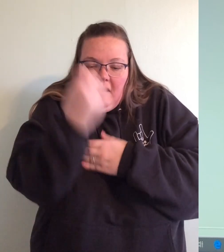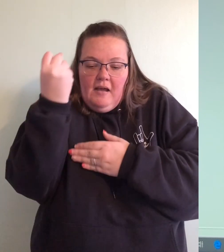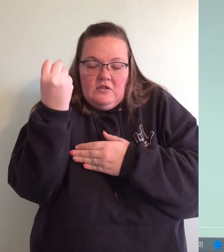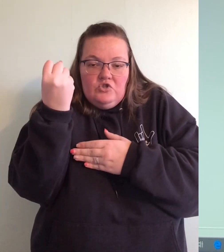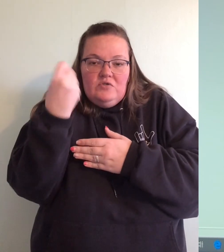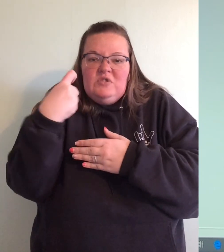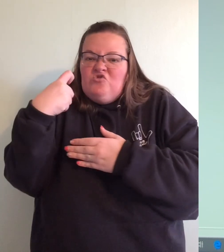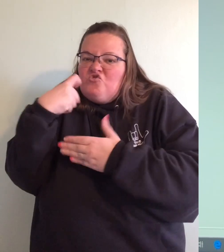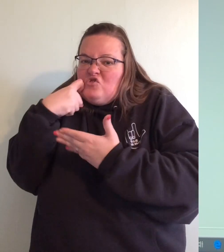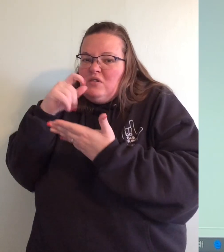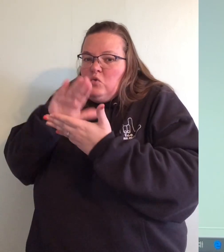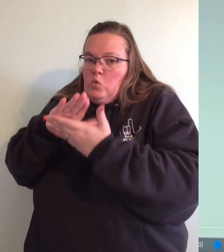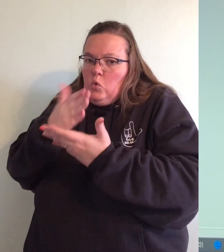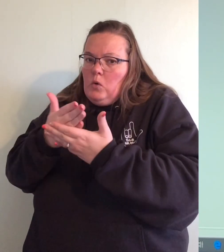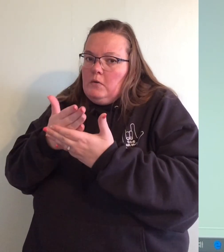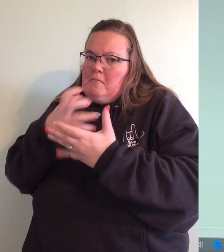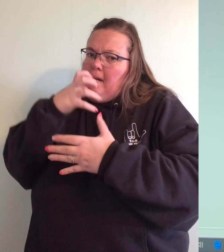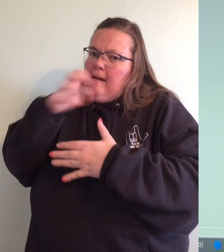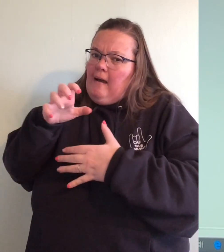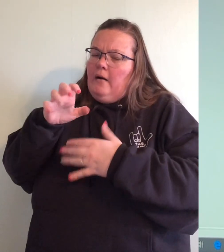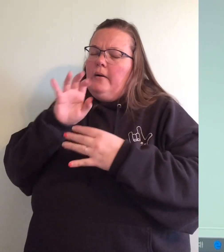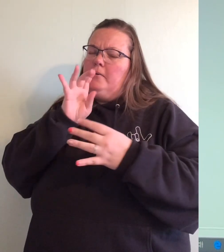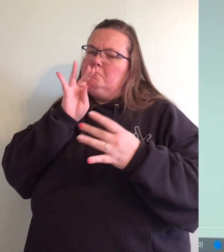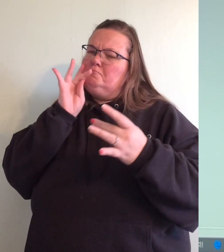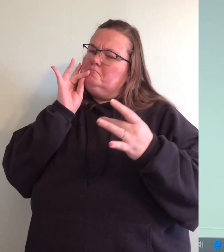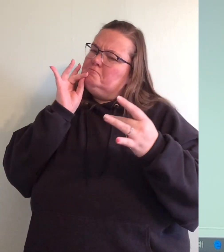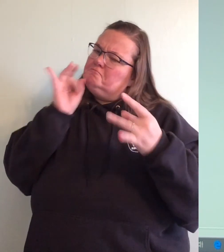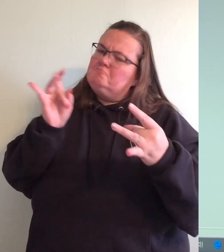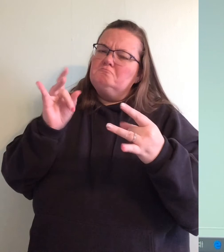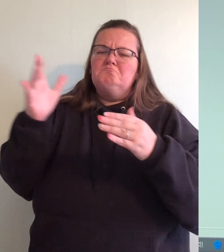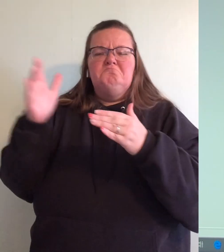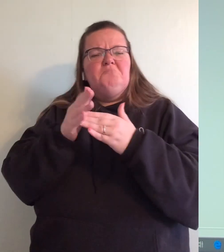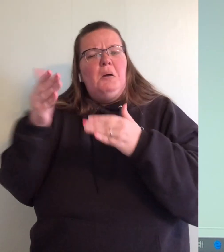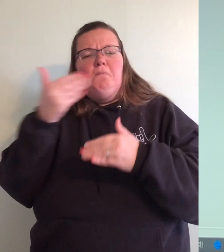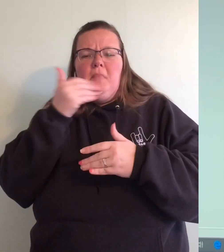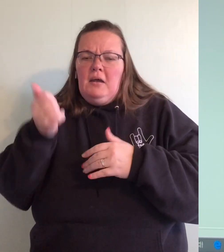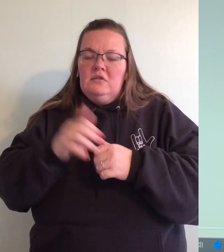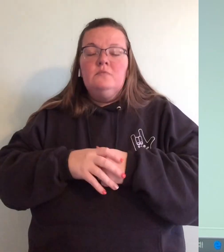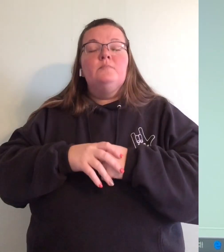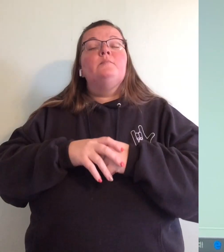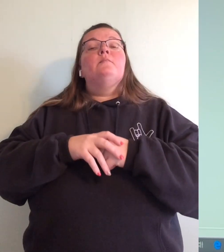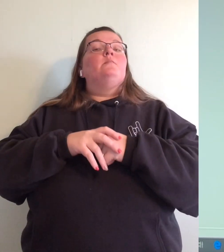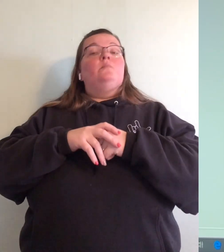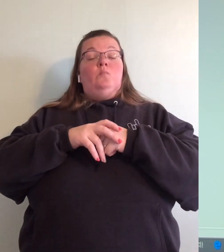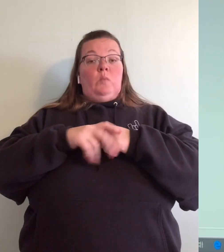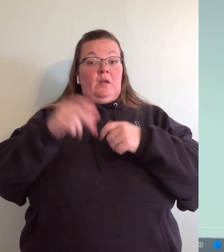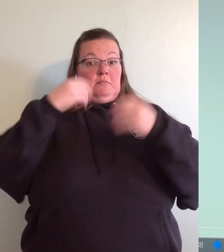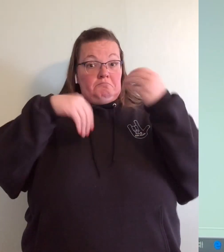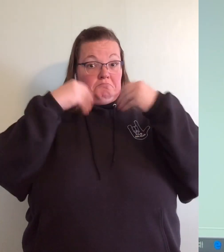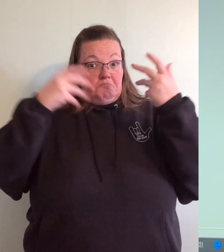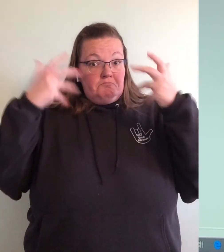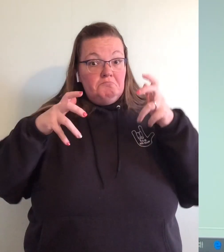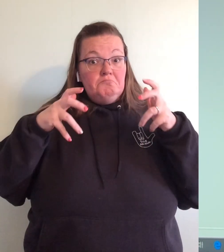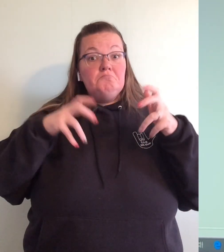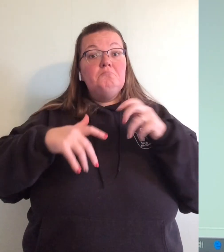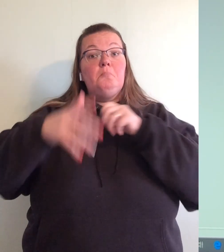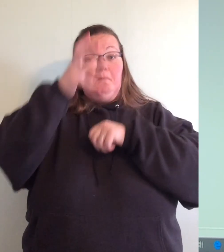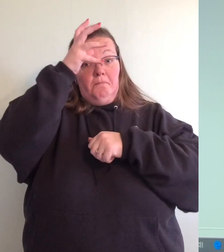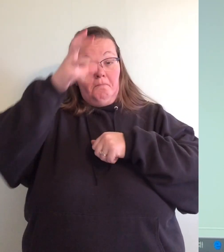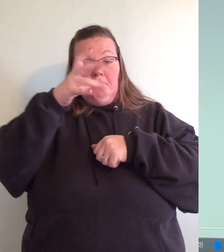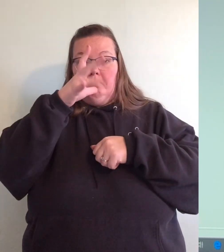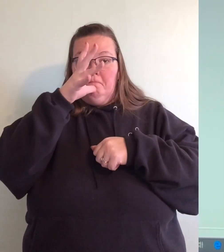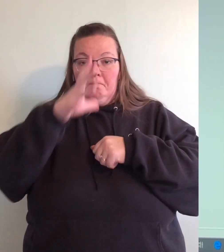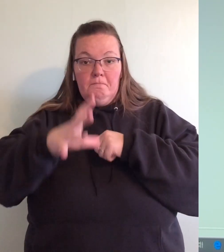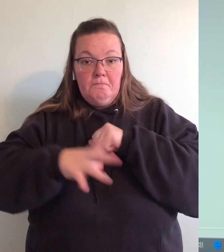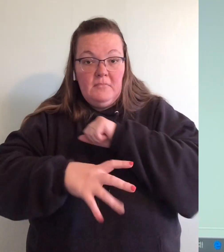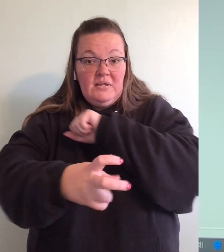frying pan half a minute ago. And when they had finished the fish, Miss Beaver brought unexpectedly out of the oven a great